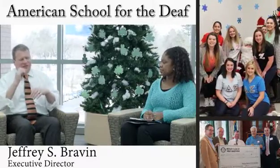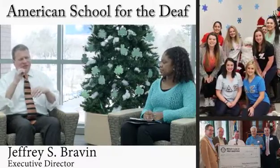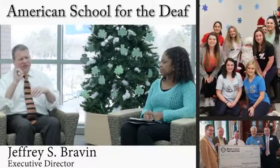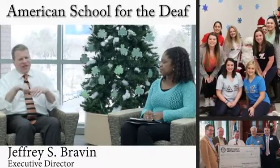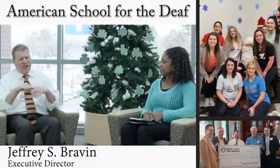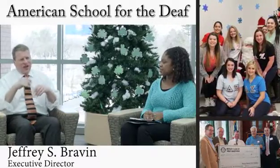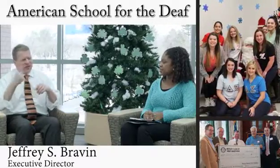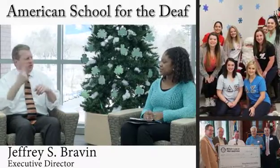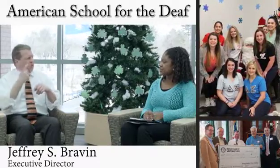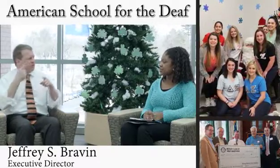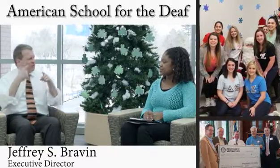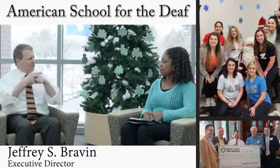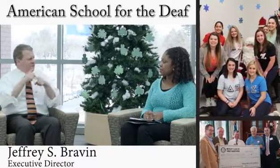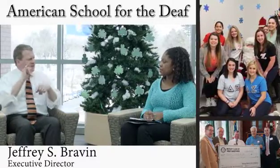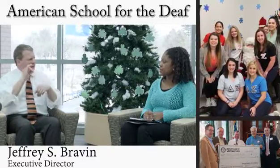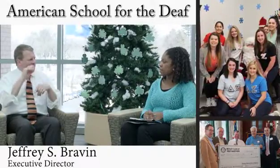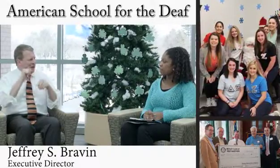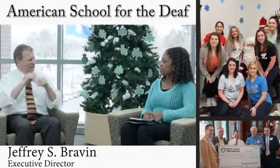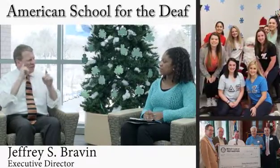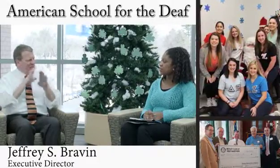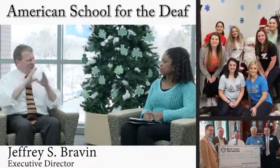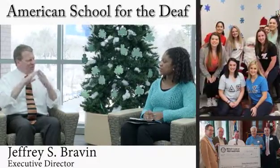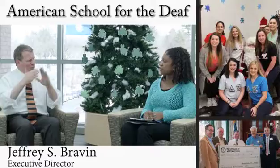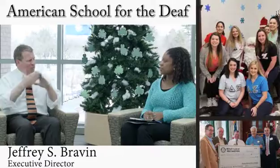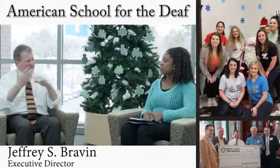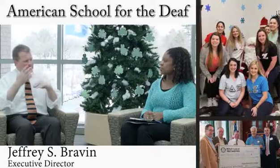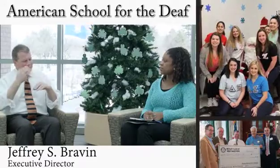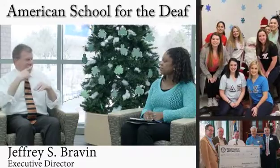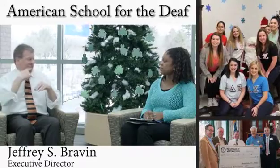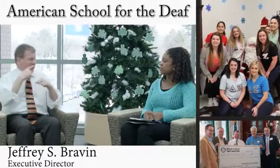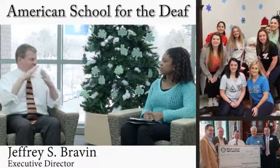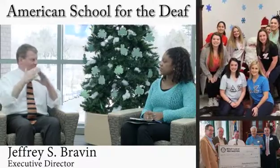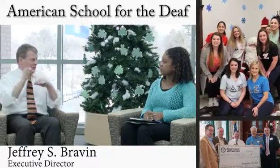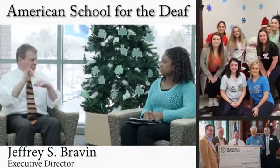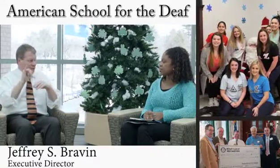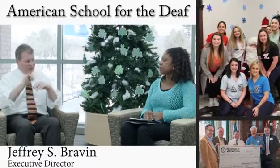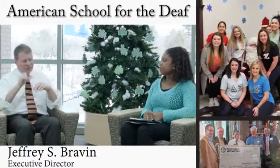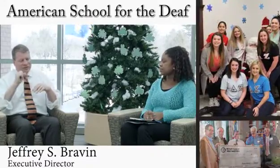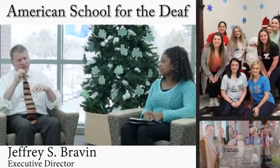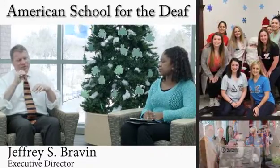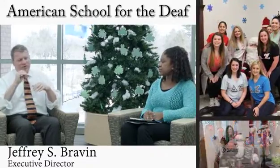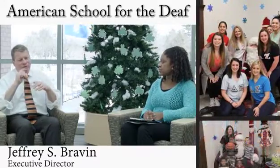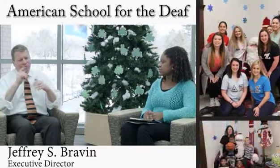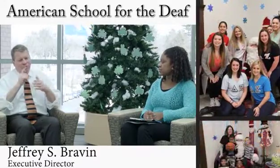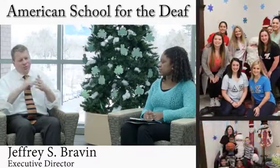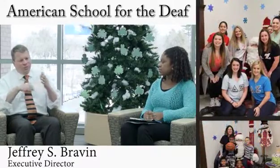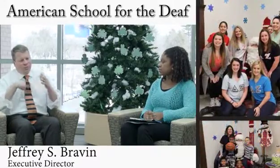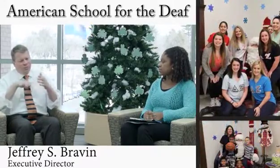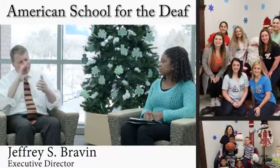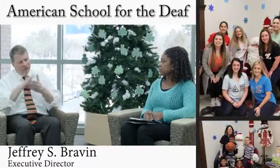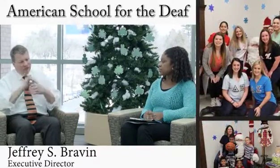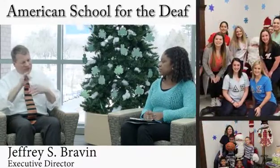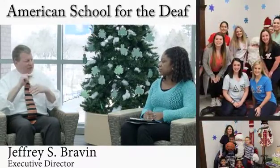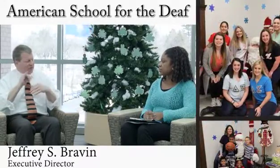hear. And it's always been a dilemma to the deaf community and the hearing community as well. So what